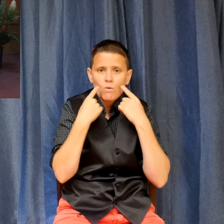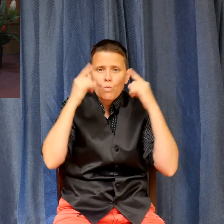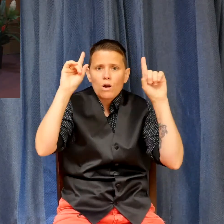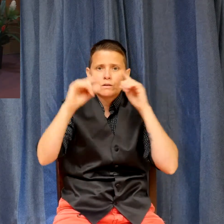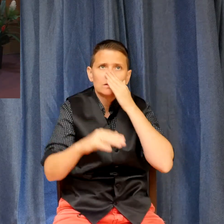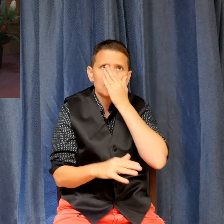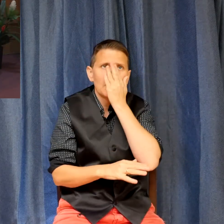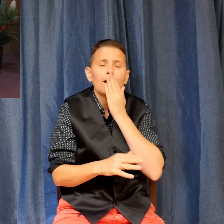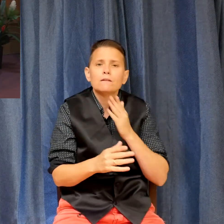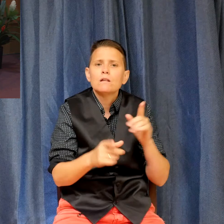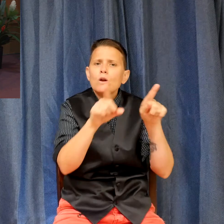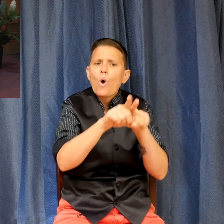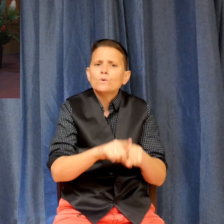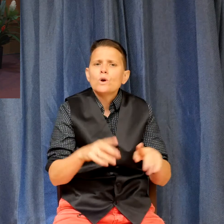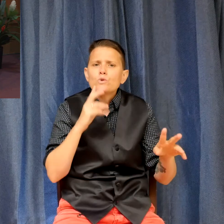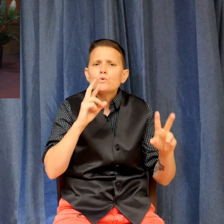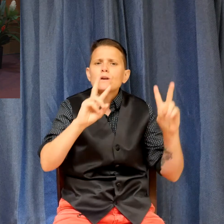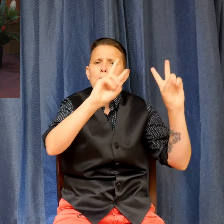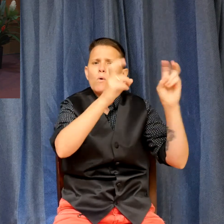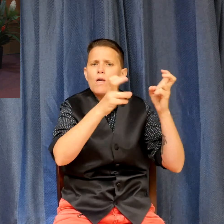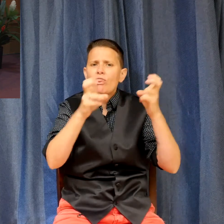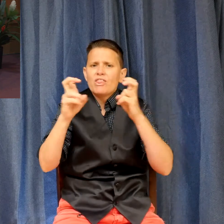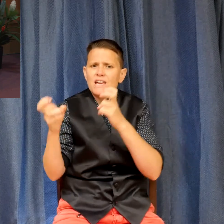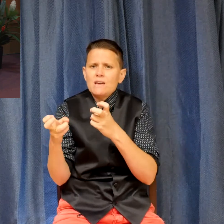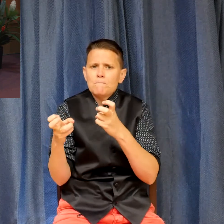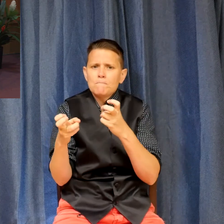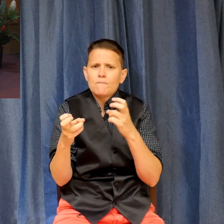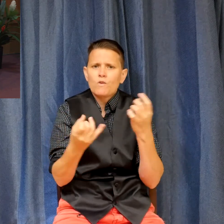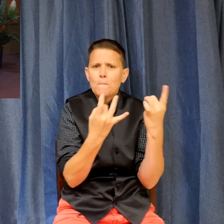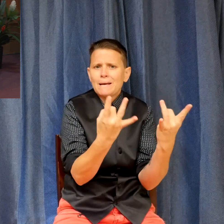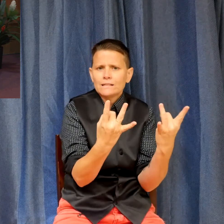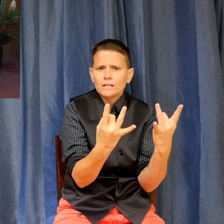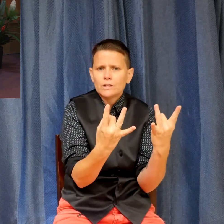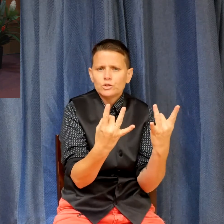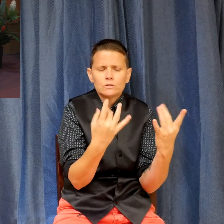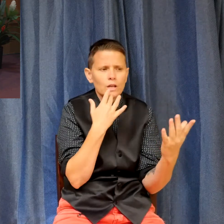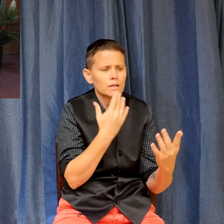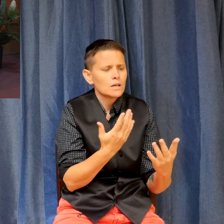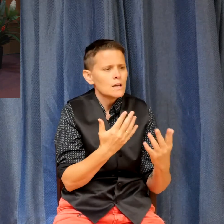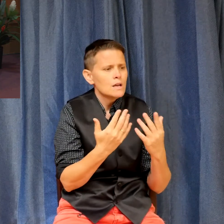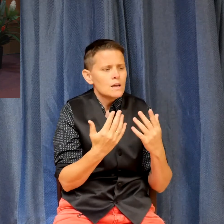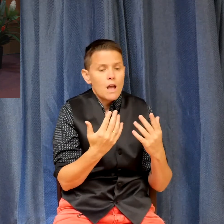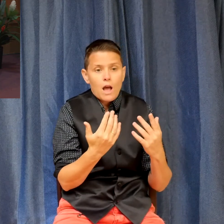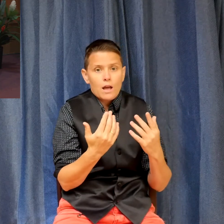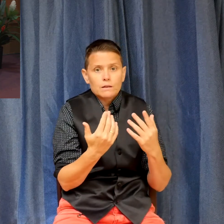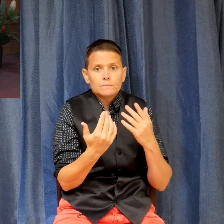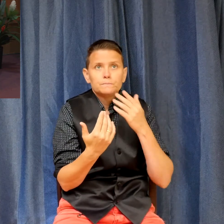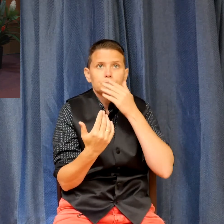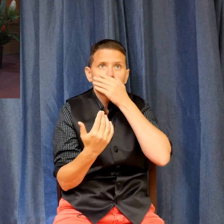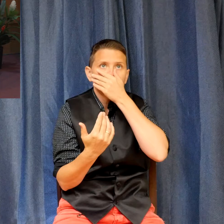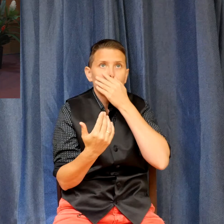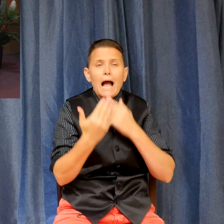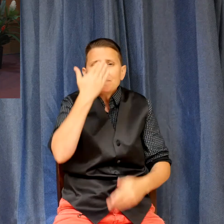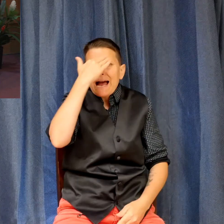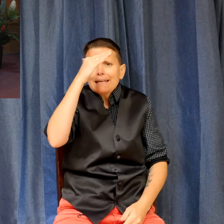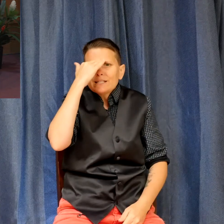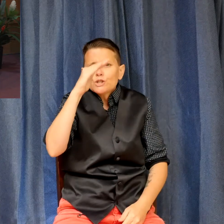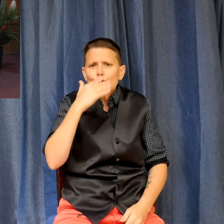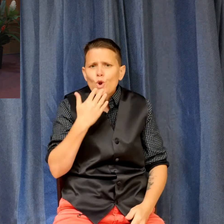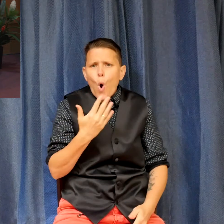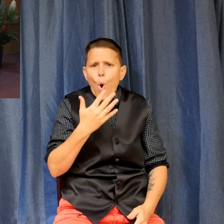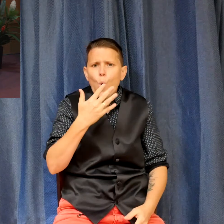meditation in your browser, and it's amazing what you can come up with. I didn't know Sister Claire